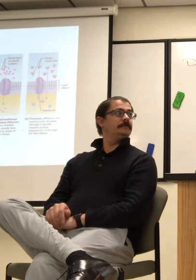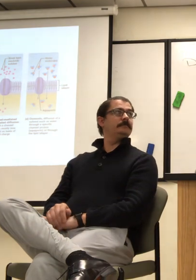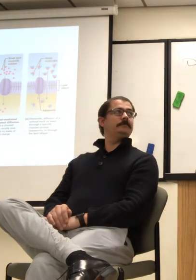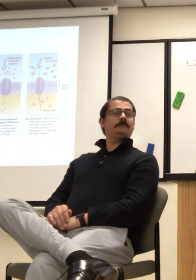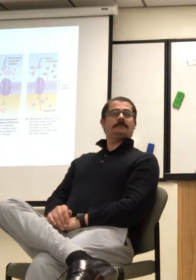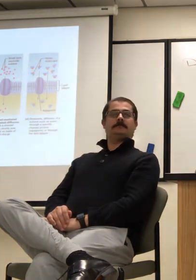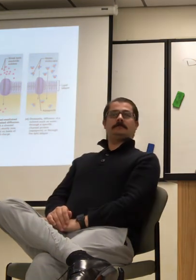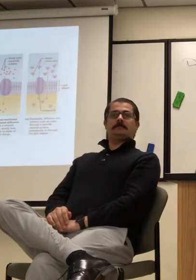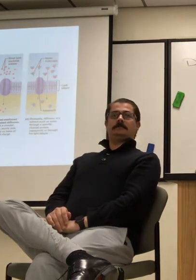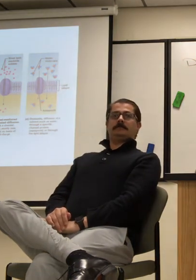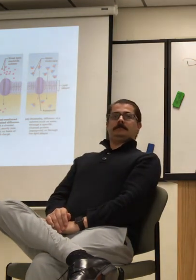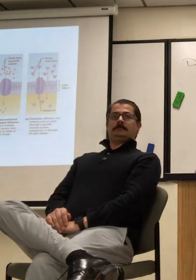When solute binds.